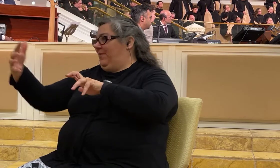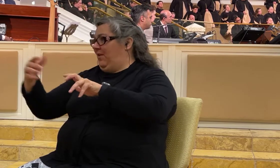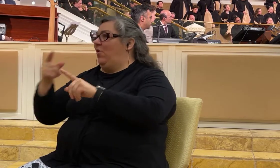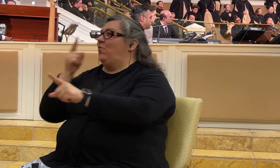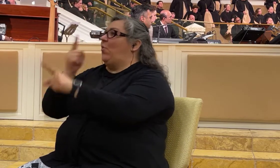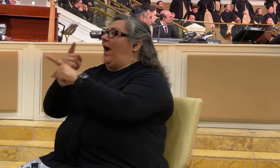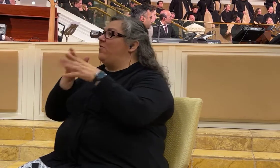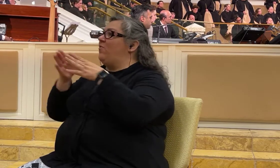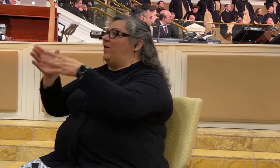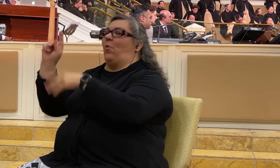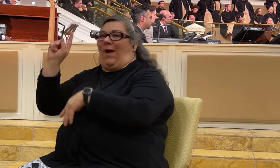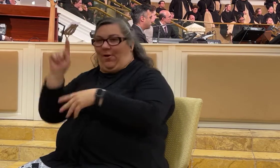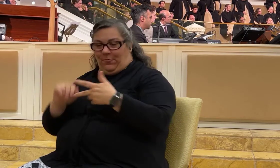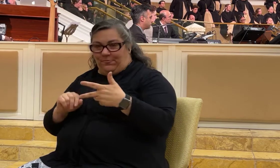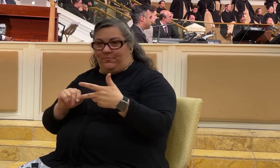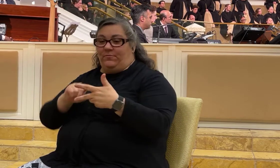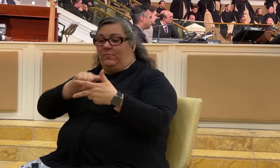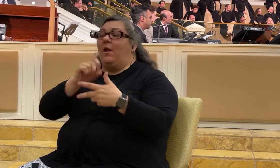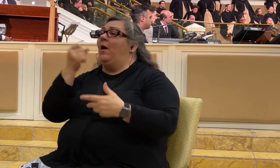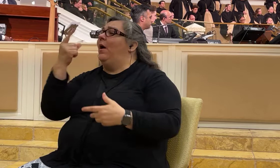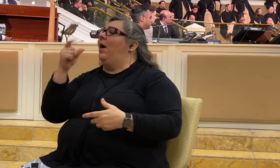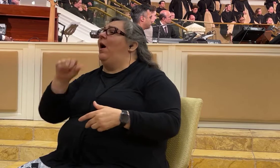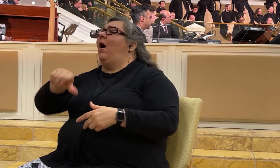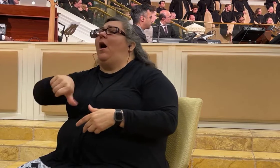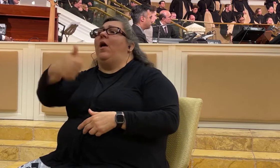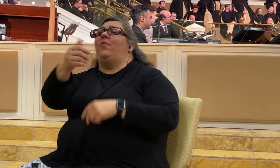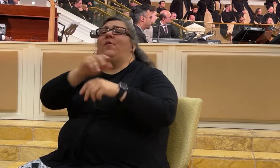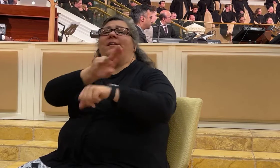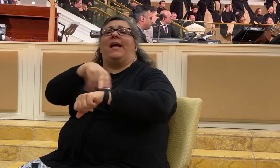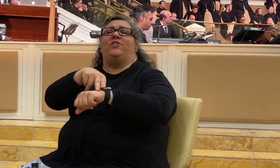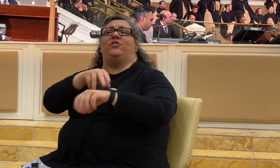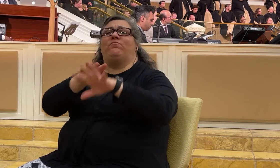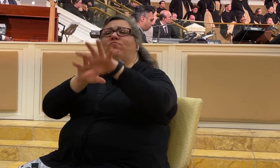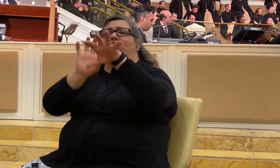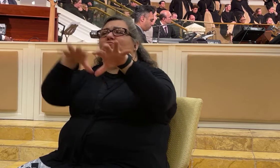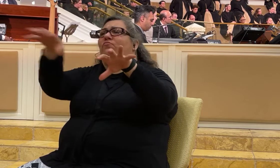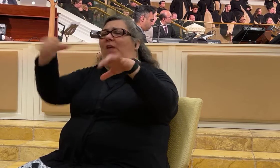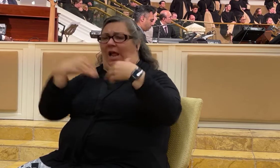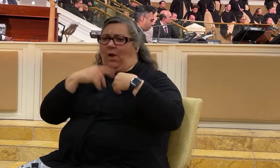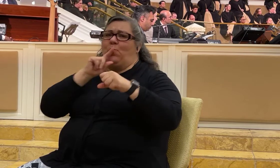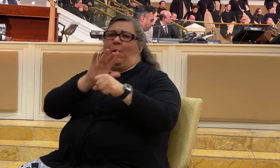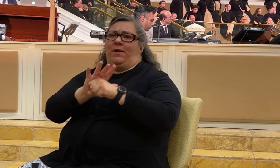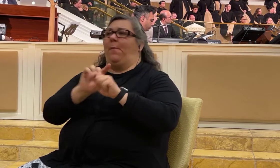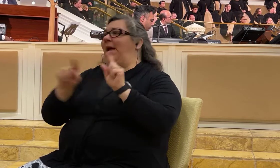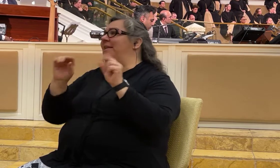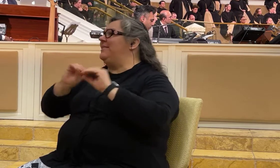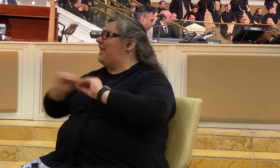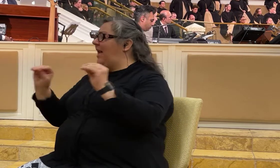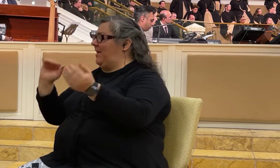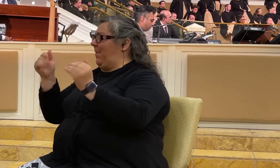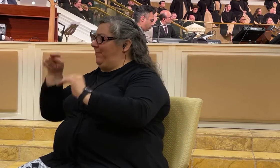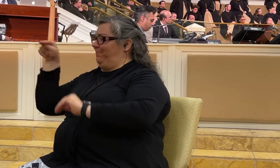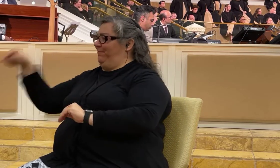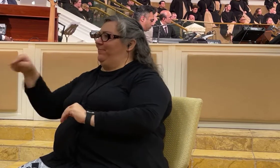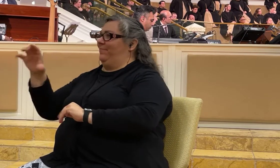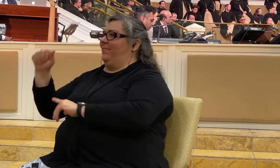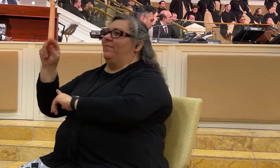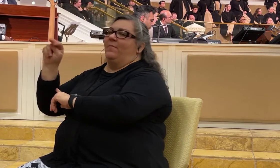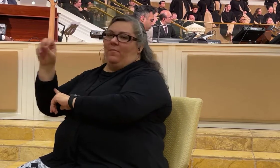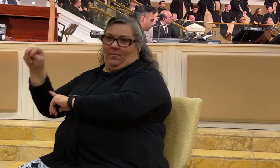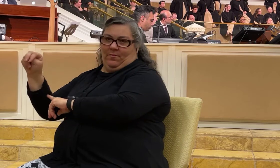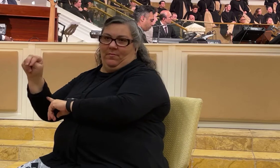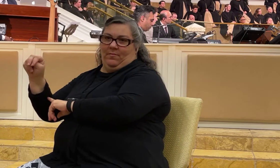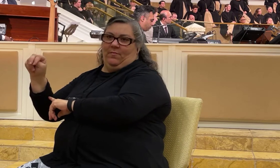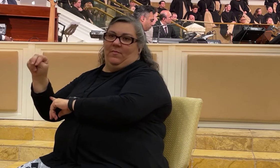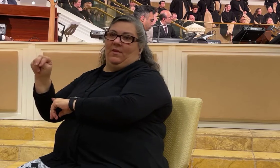so, even though other nations had promises, nobody had promises like this. And the place where the generations